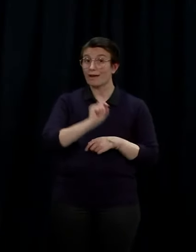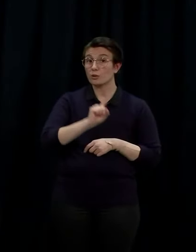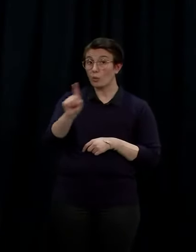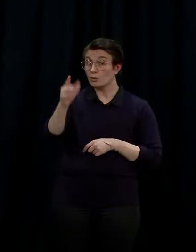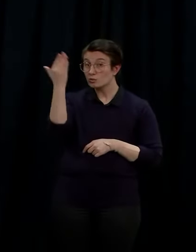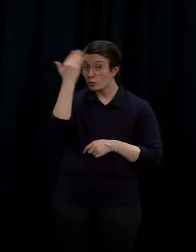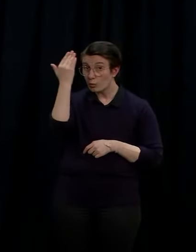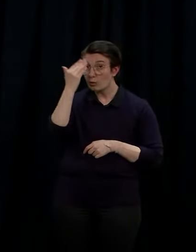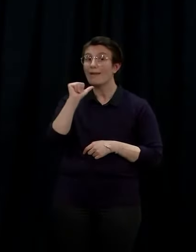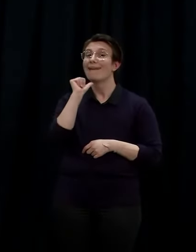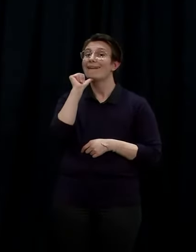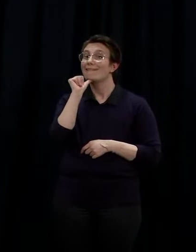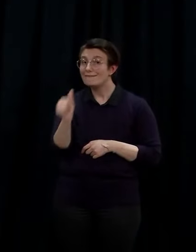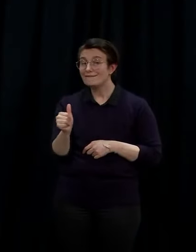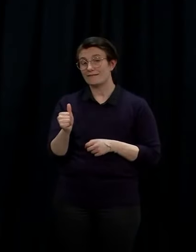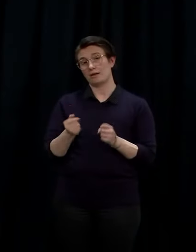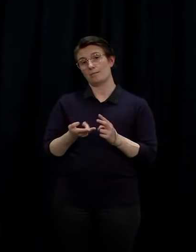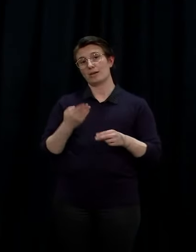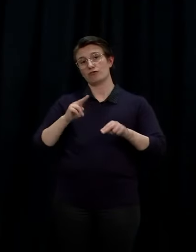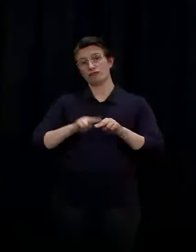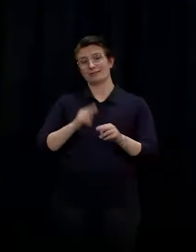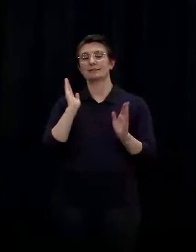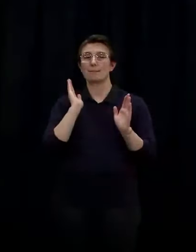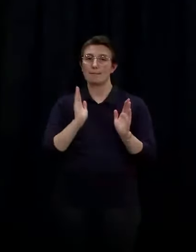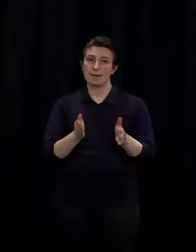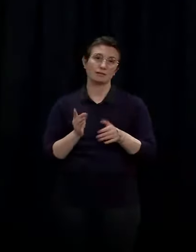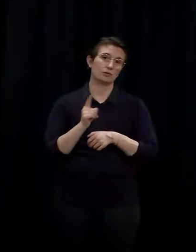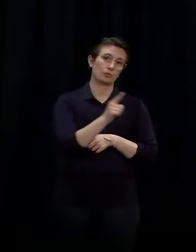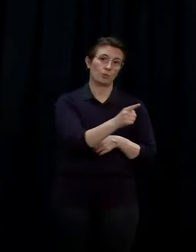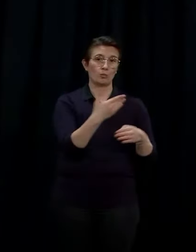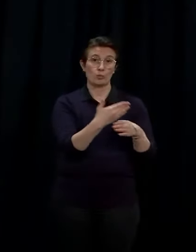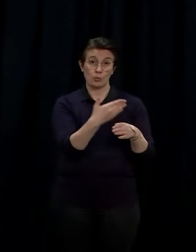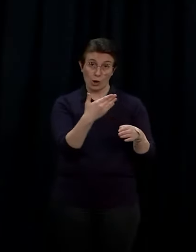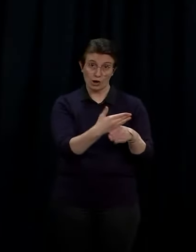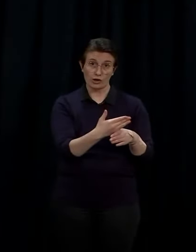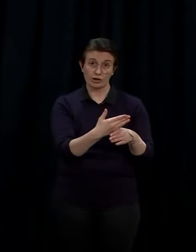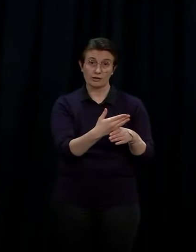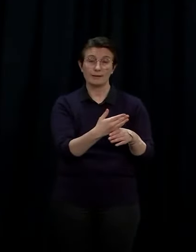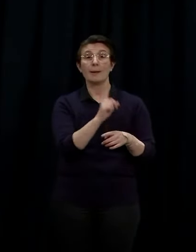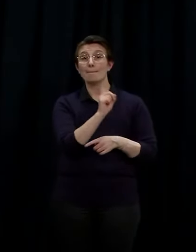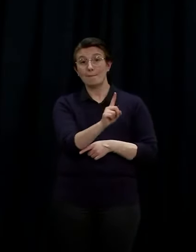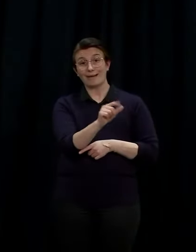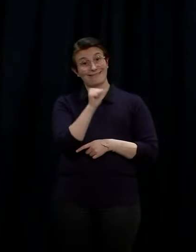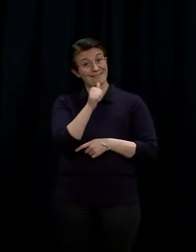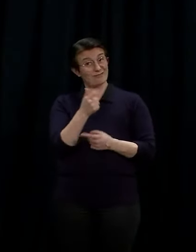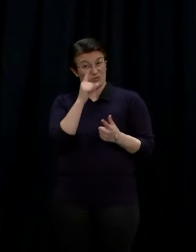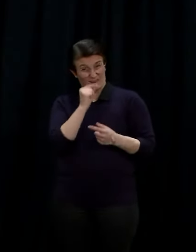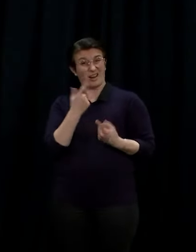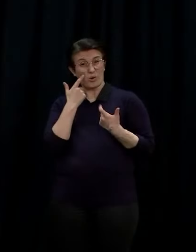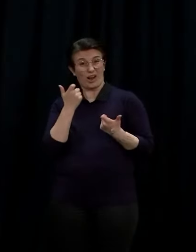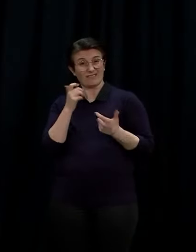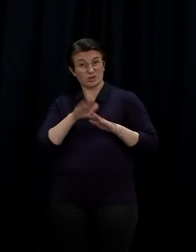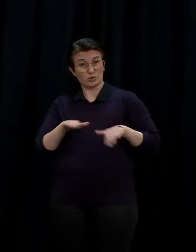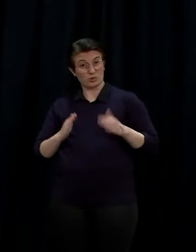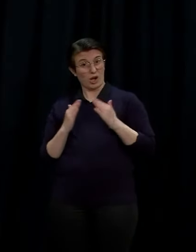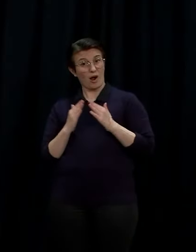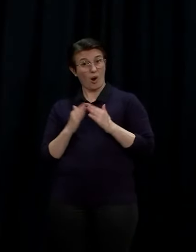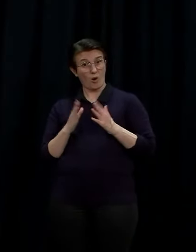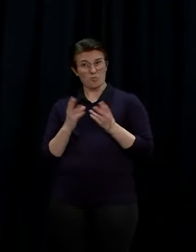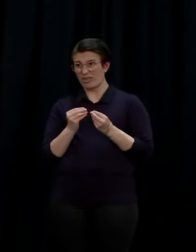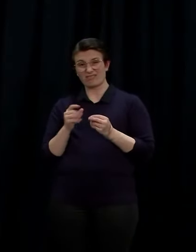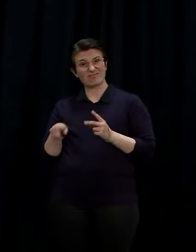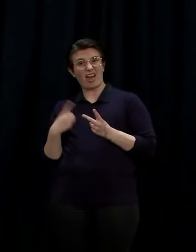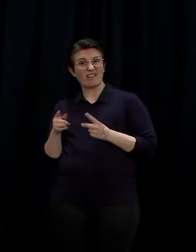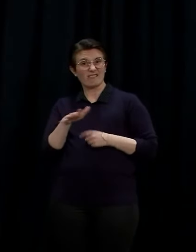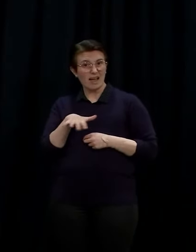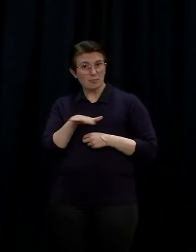remain closed except for those workers where there are no other options available for their care of their children. Public venues remain